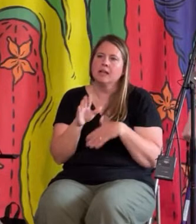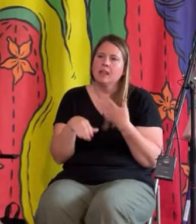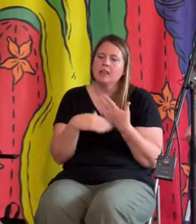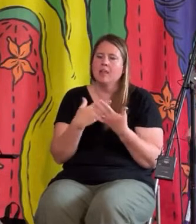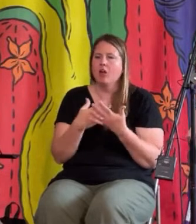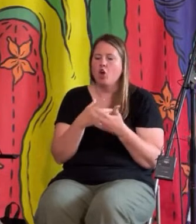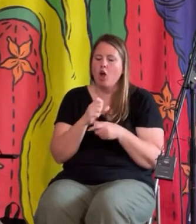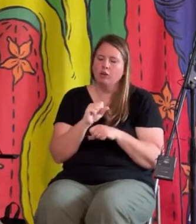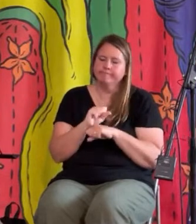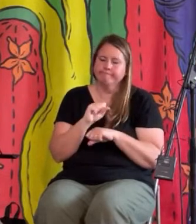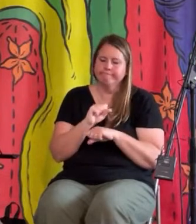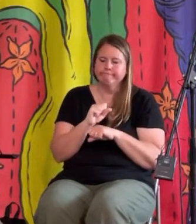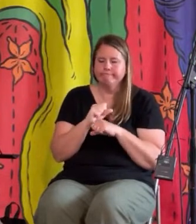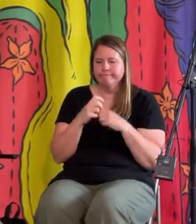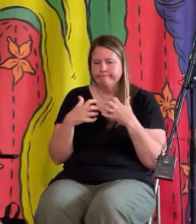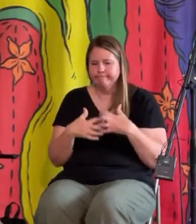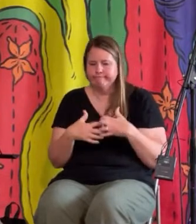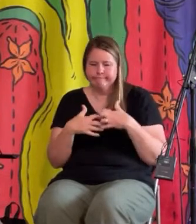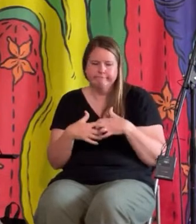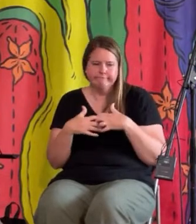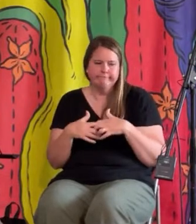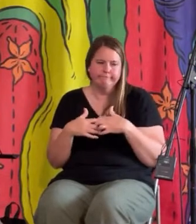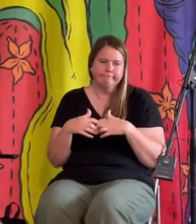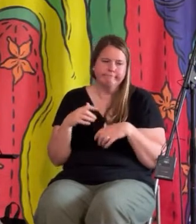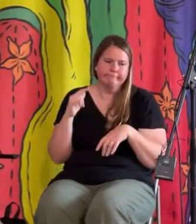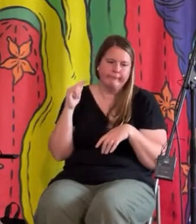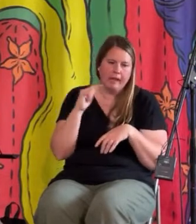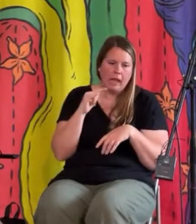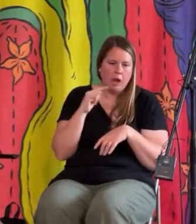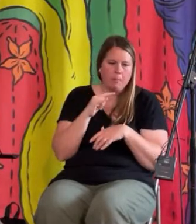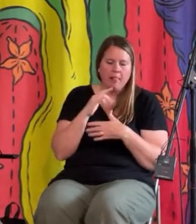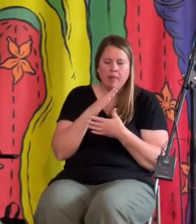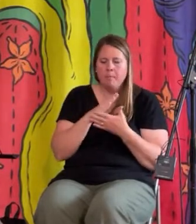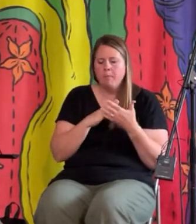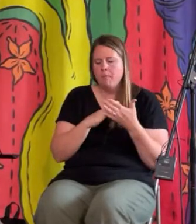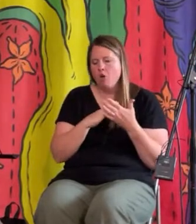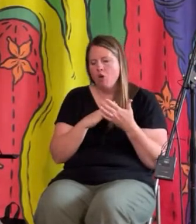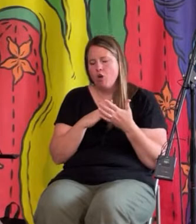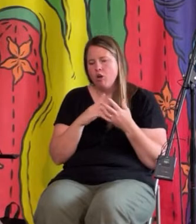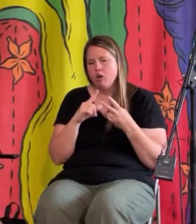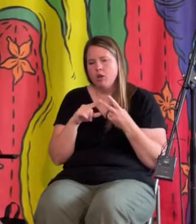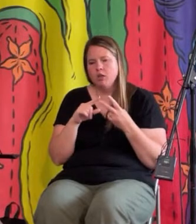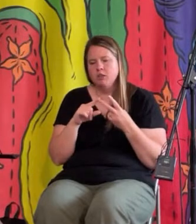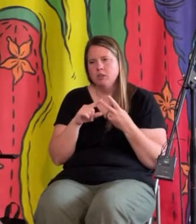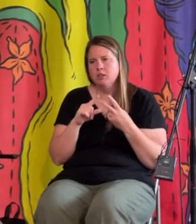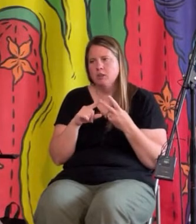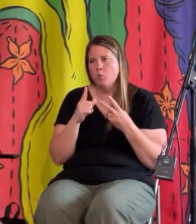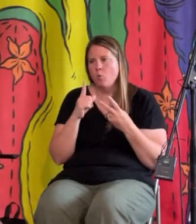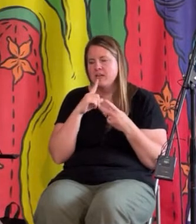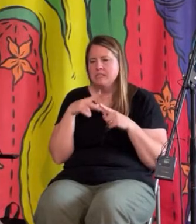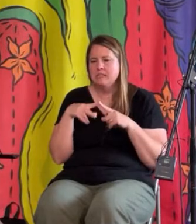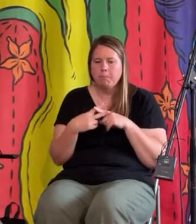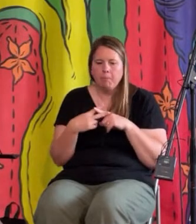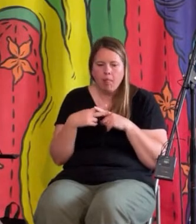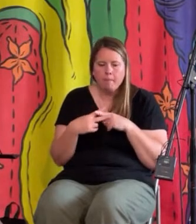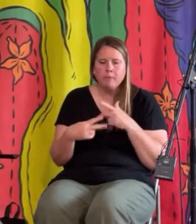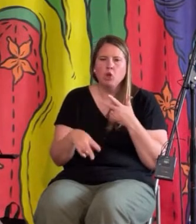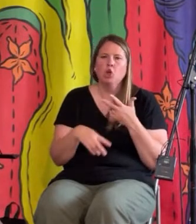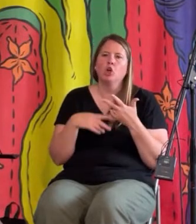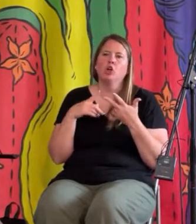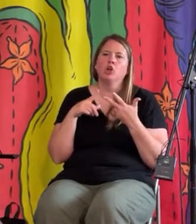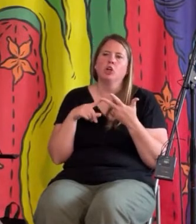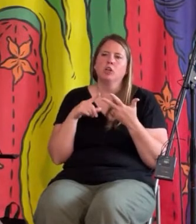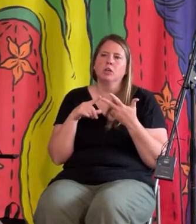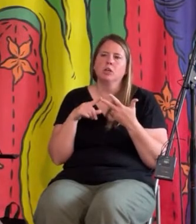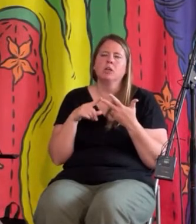trades, manufacturing airplane parts. One of them is a plumber, one of them is a,